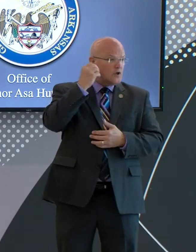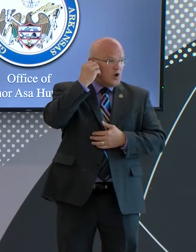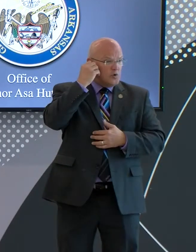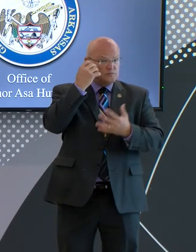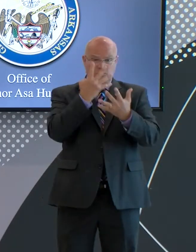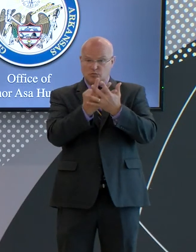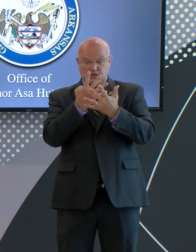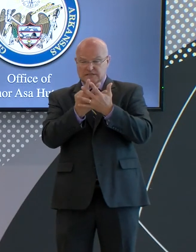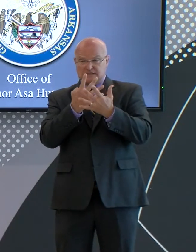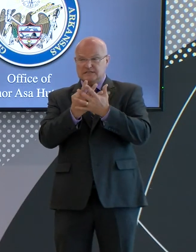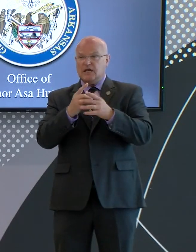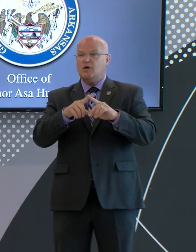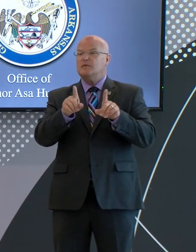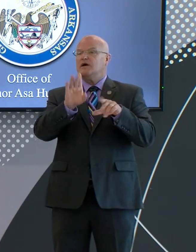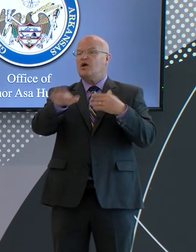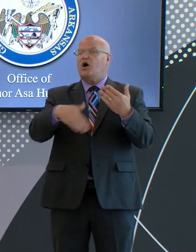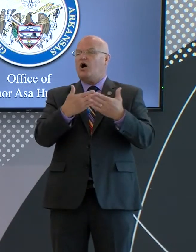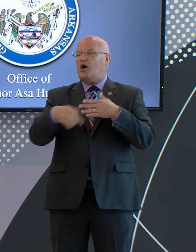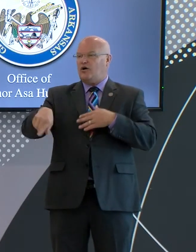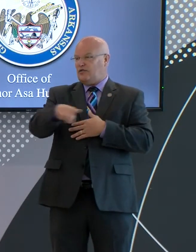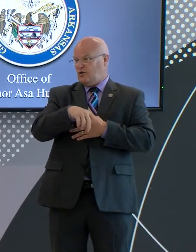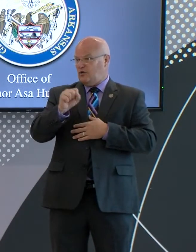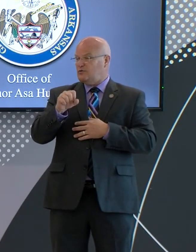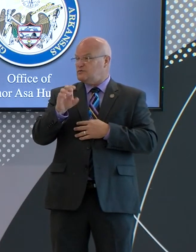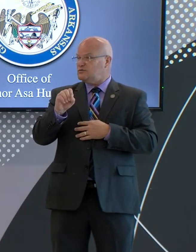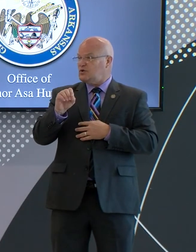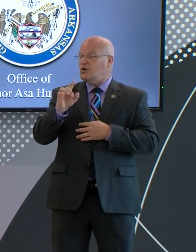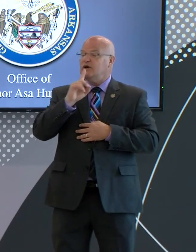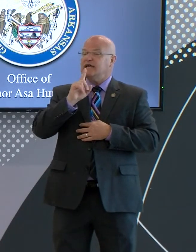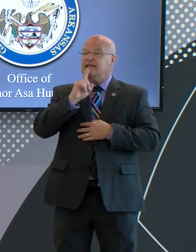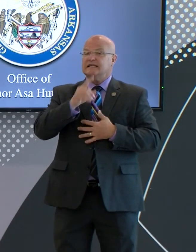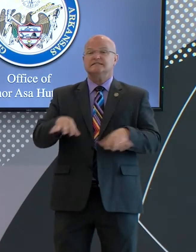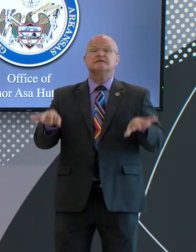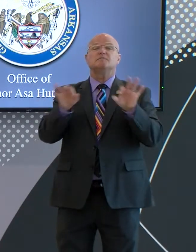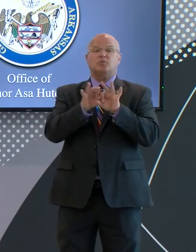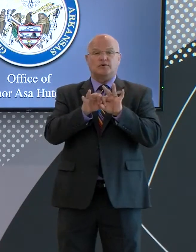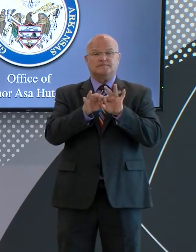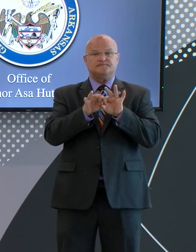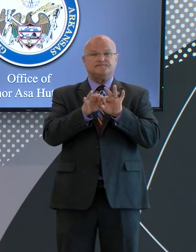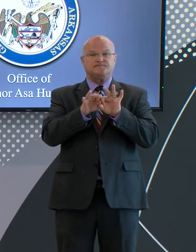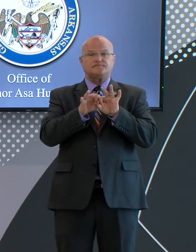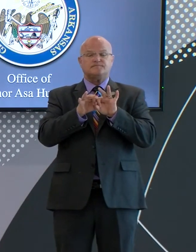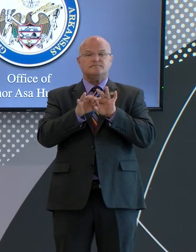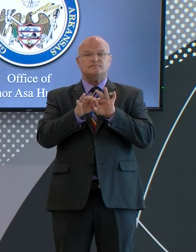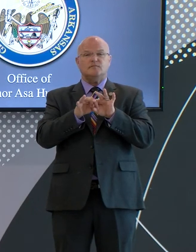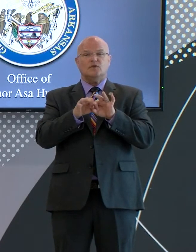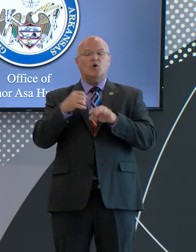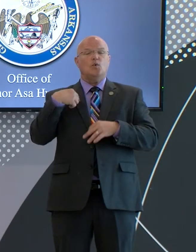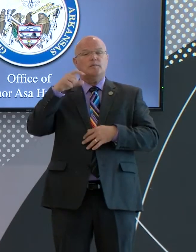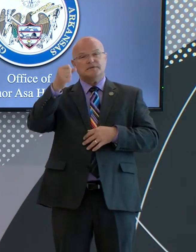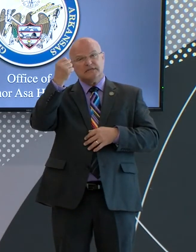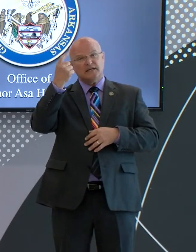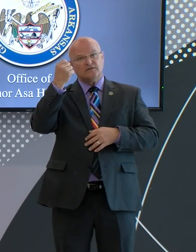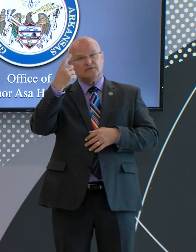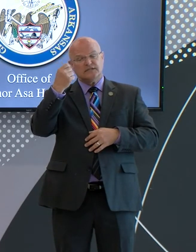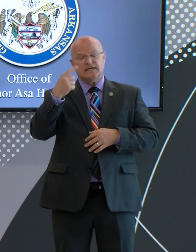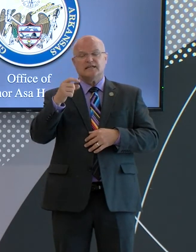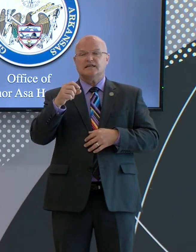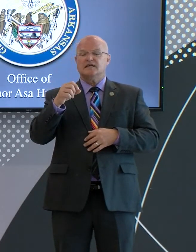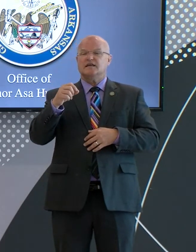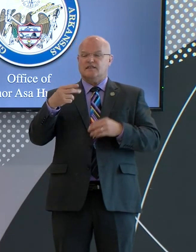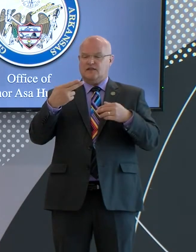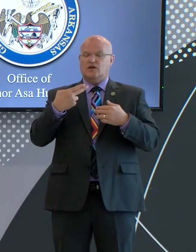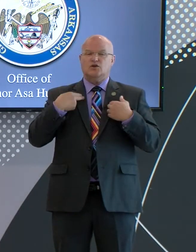and prisons, but all of those. So it is important that we do understand those human development centers